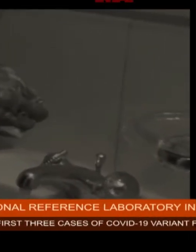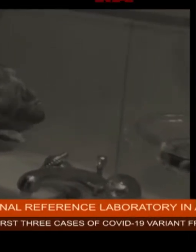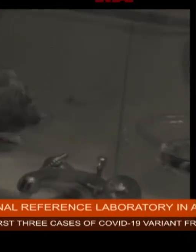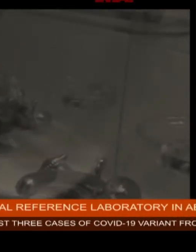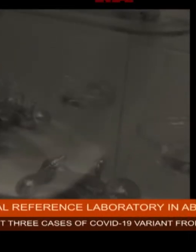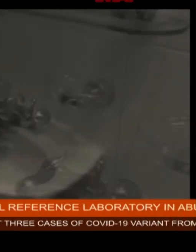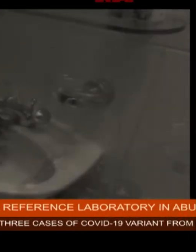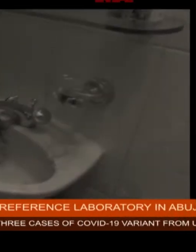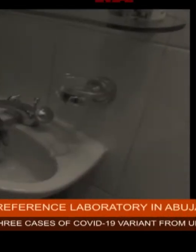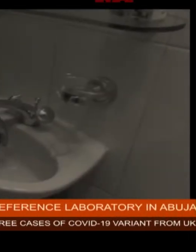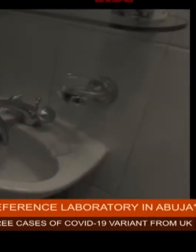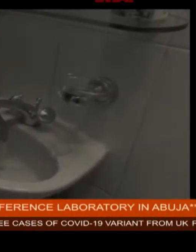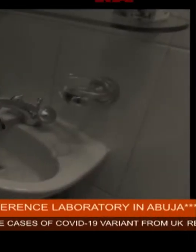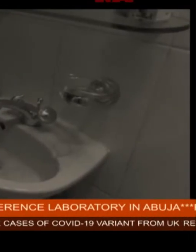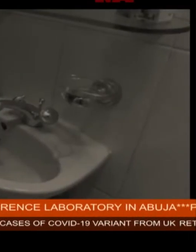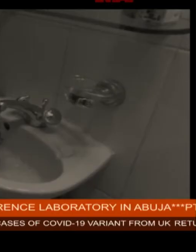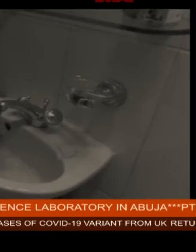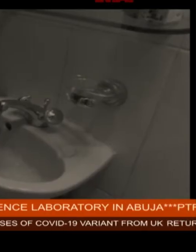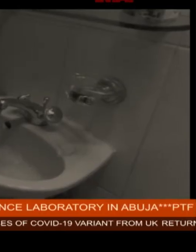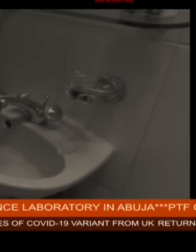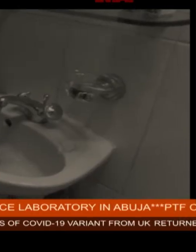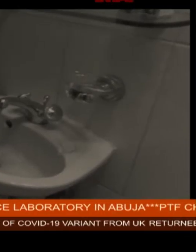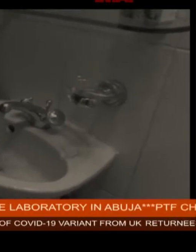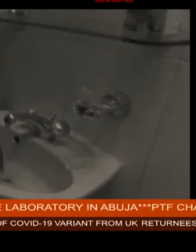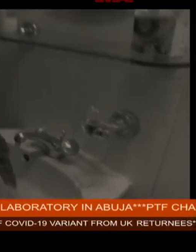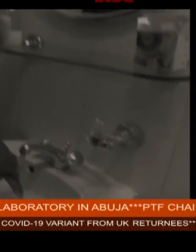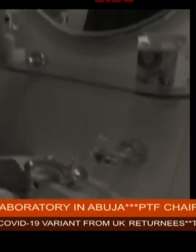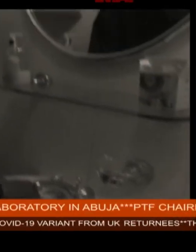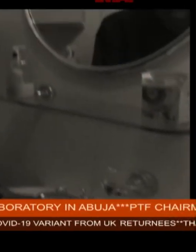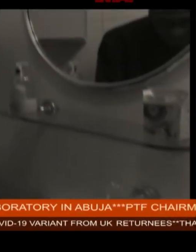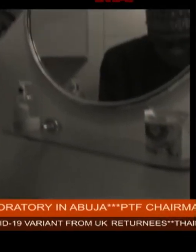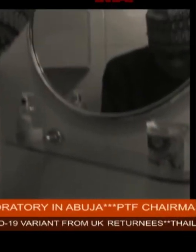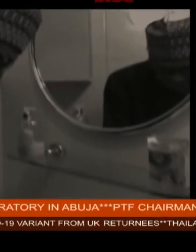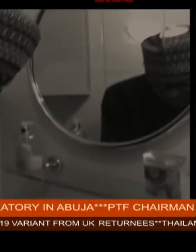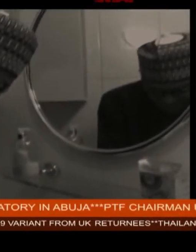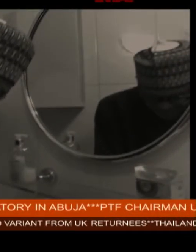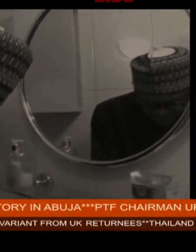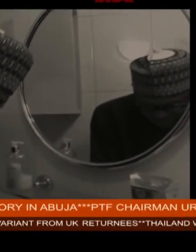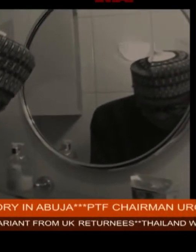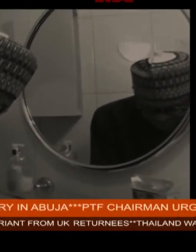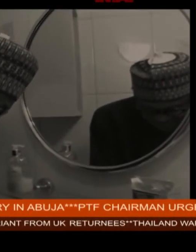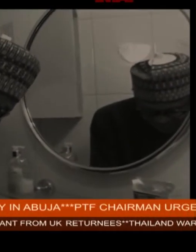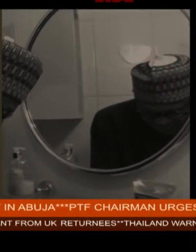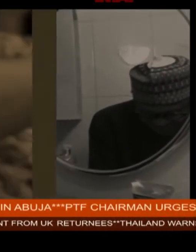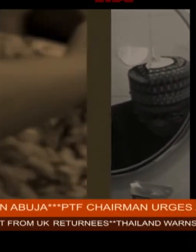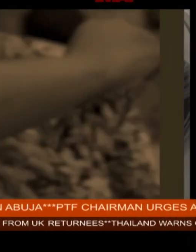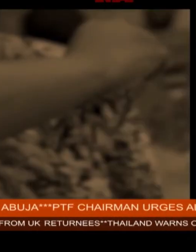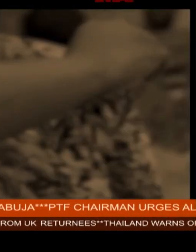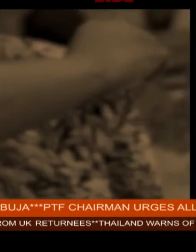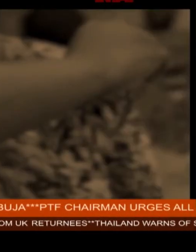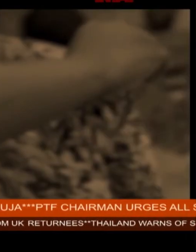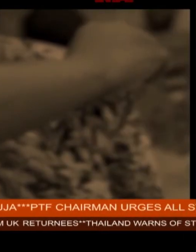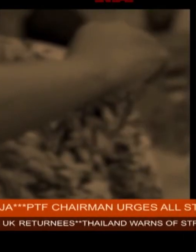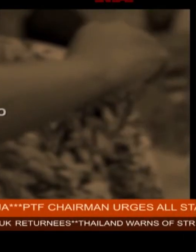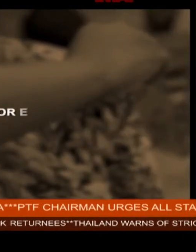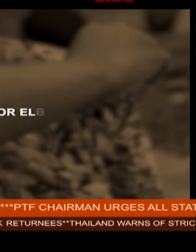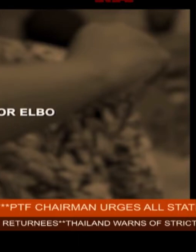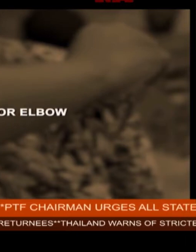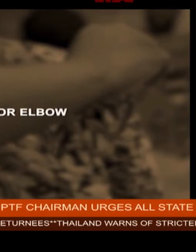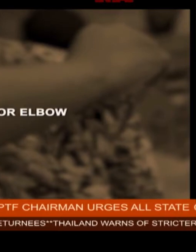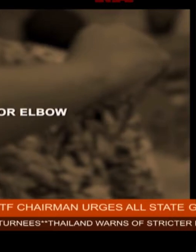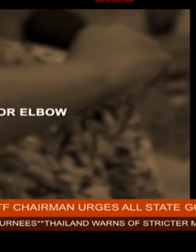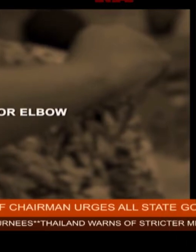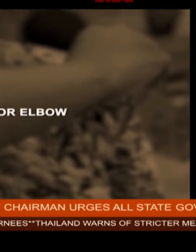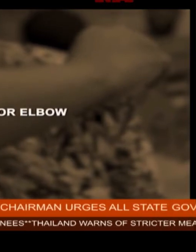water and soap, disinfecting frequently used surfaces and areas, coughing into a